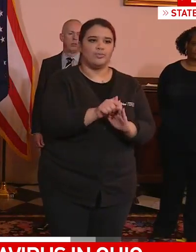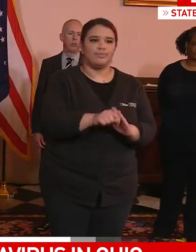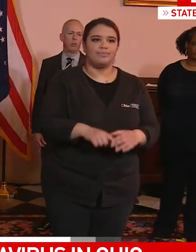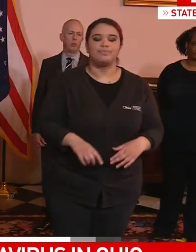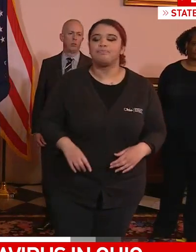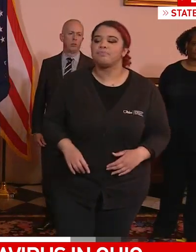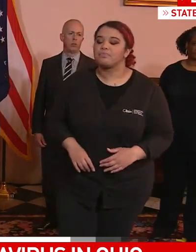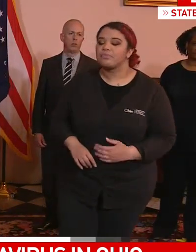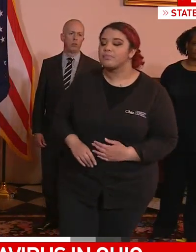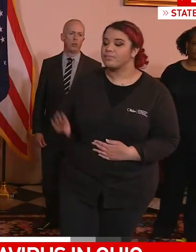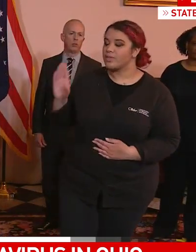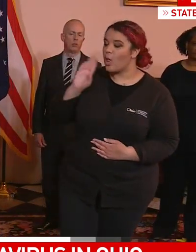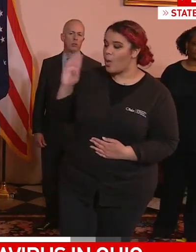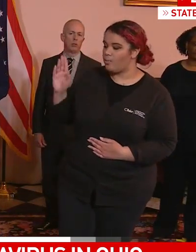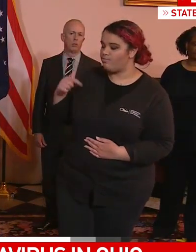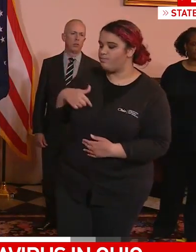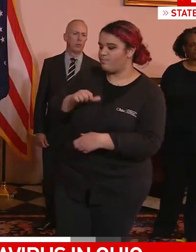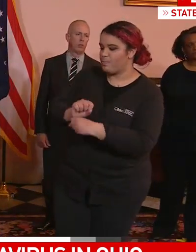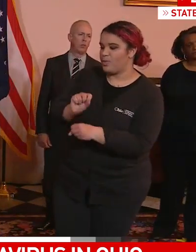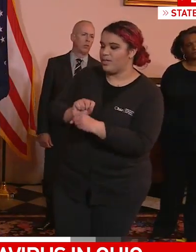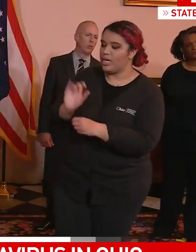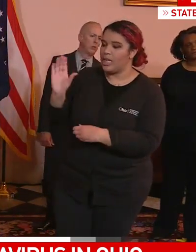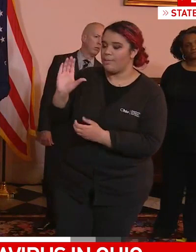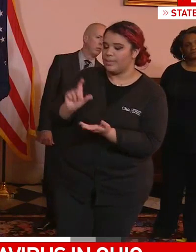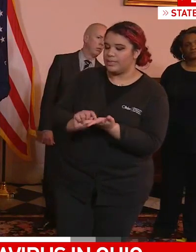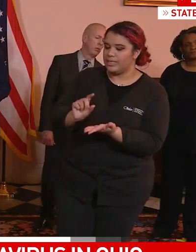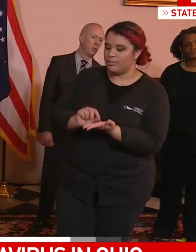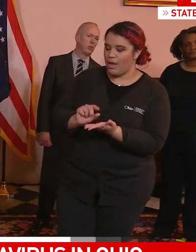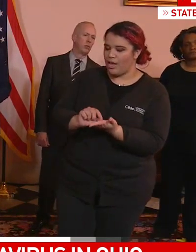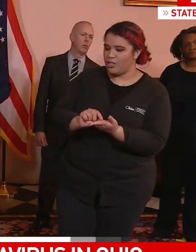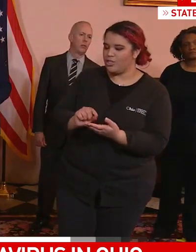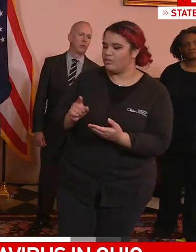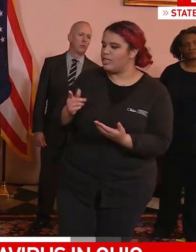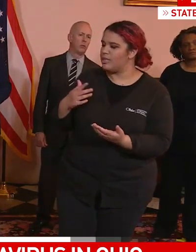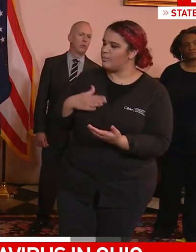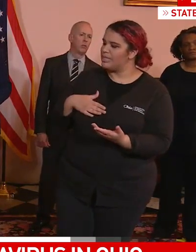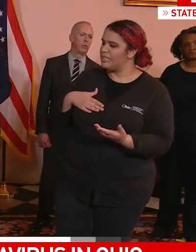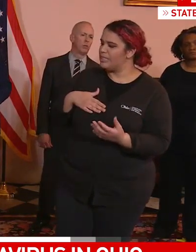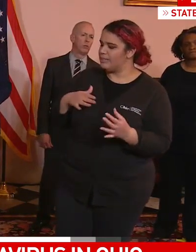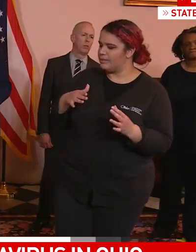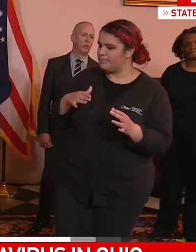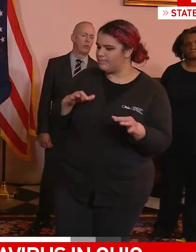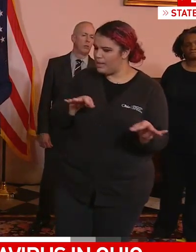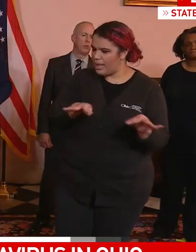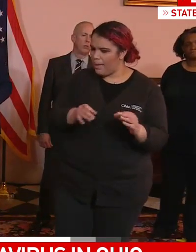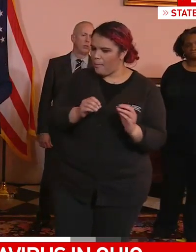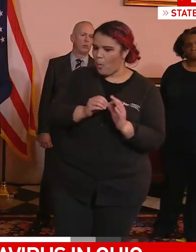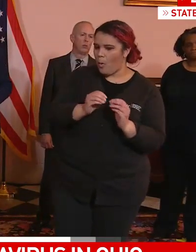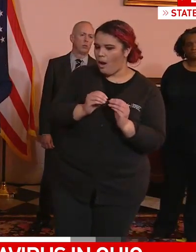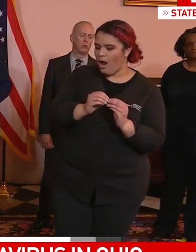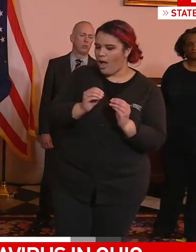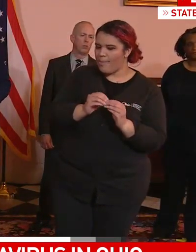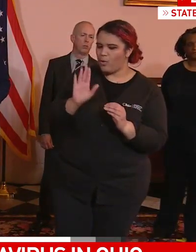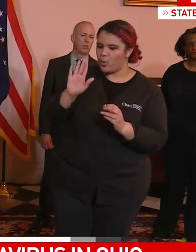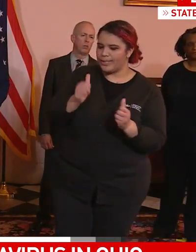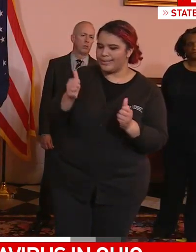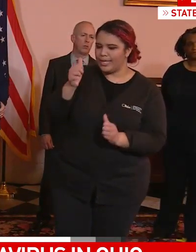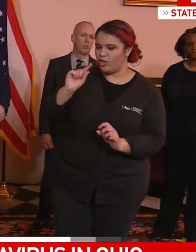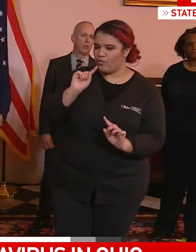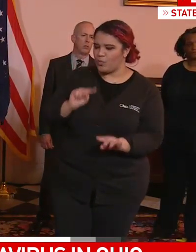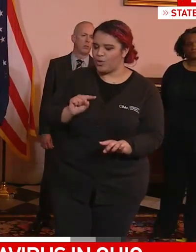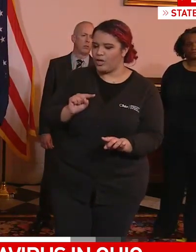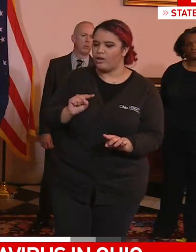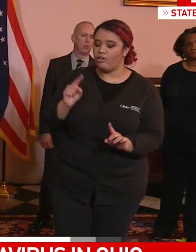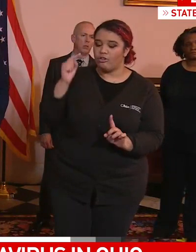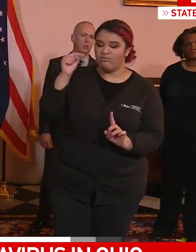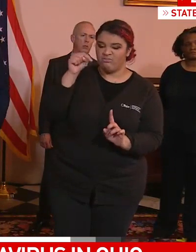Dispatch. Was wondering if you could elaborate a little bit more on the order you're planning with regard to elective surgeries. And then also separately wanted